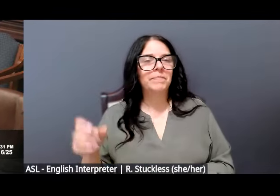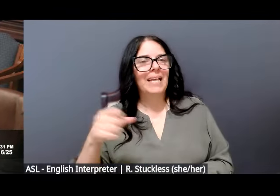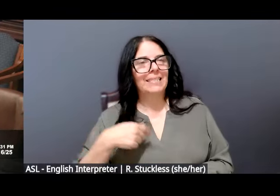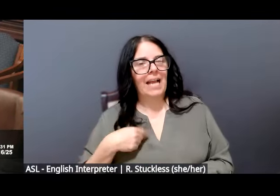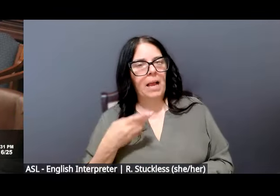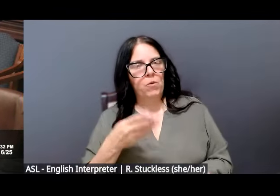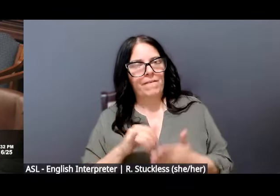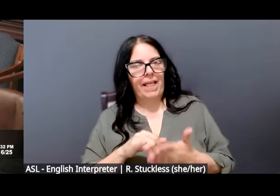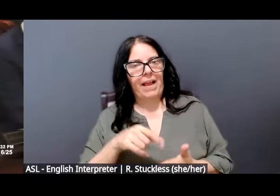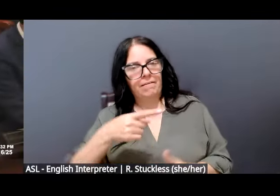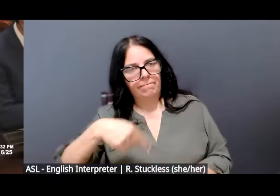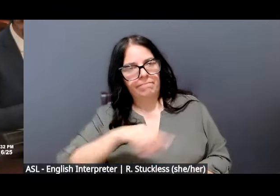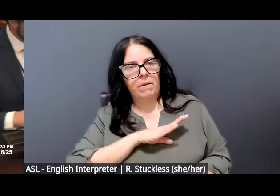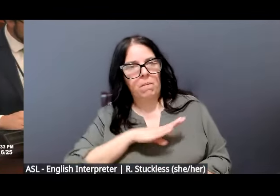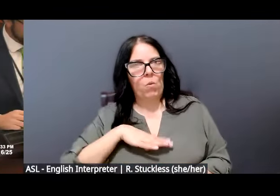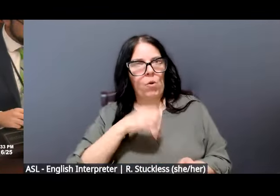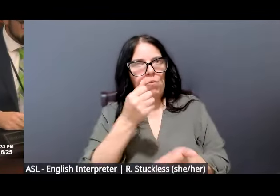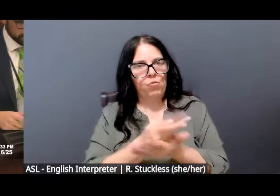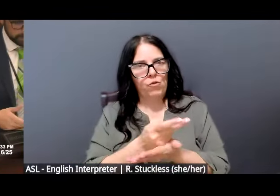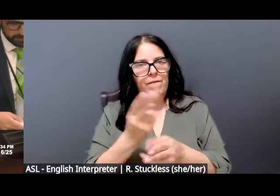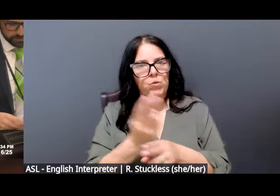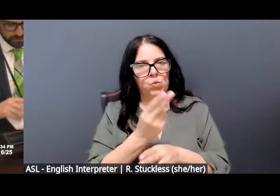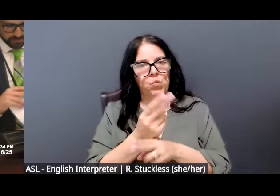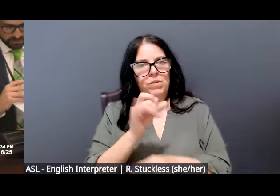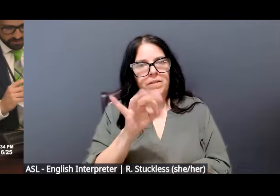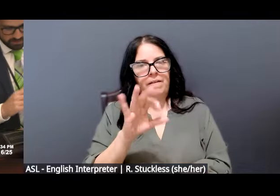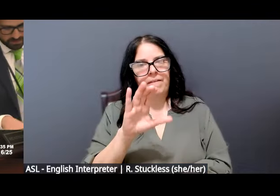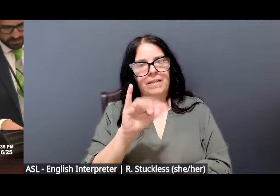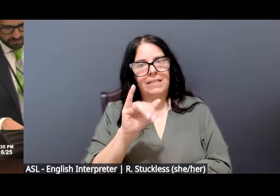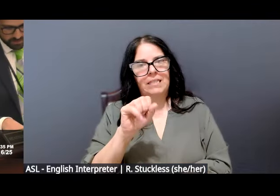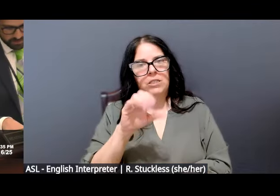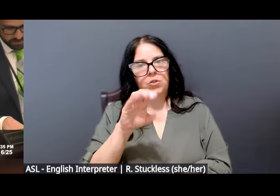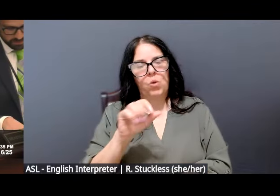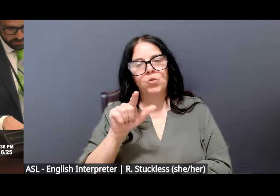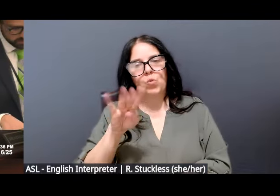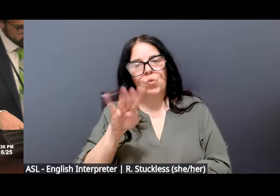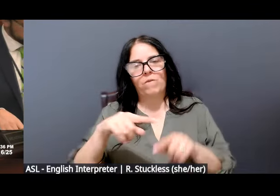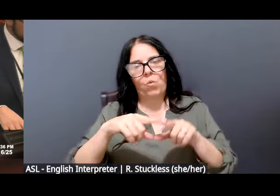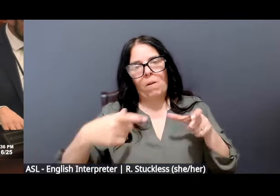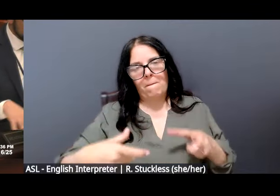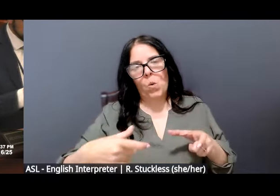State Canvassers approves the use of Cisco 24-port Ethernet switch